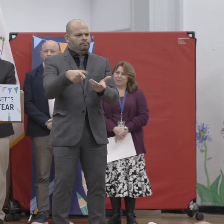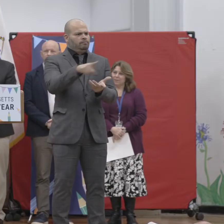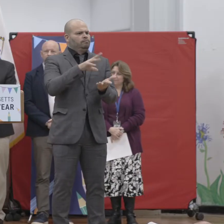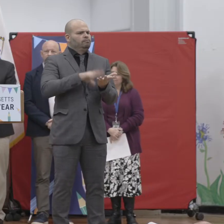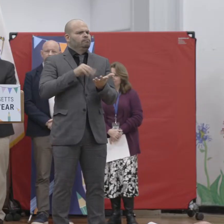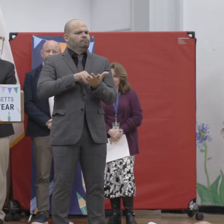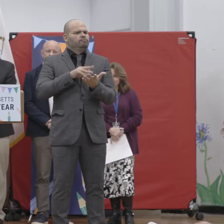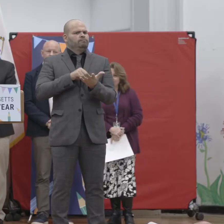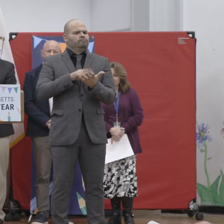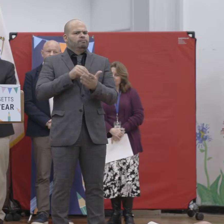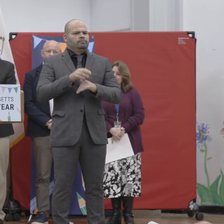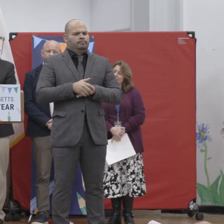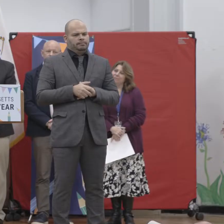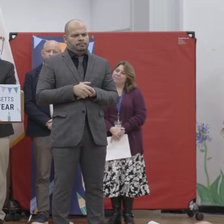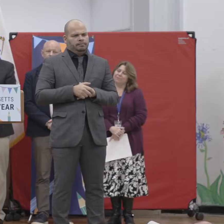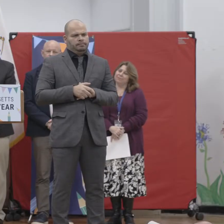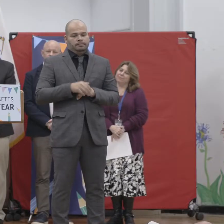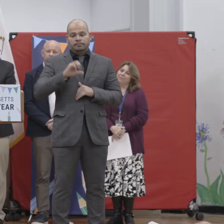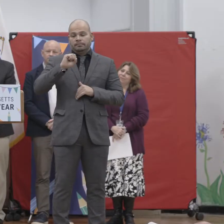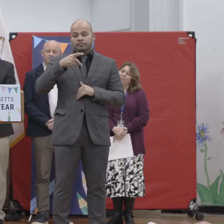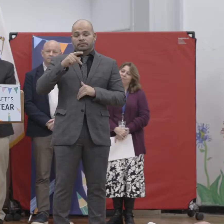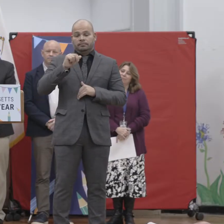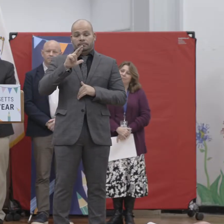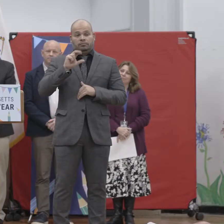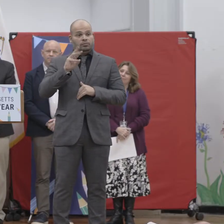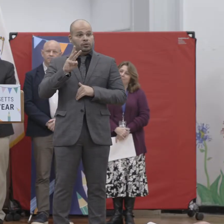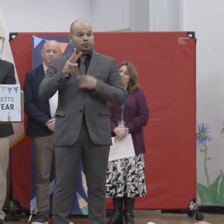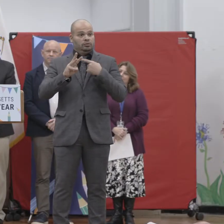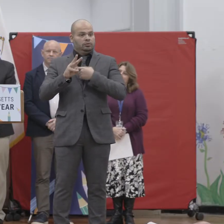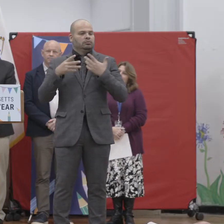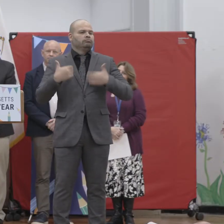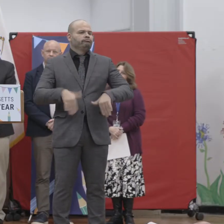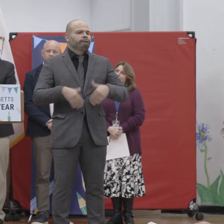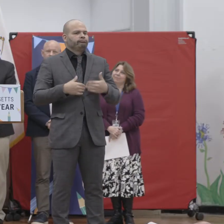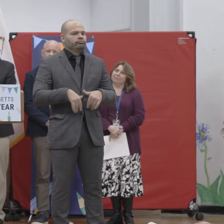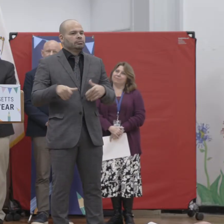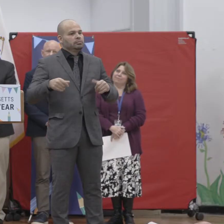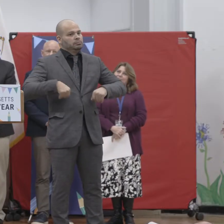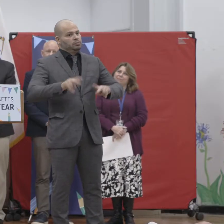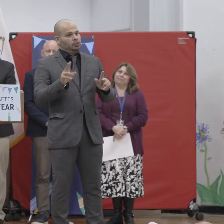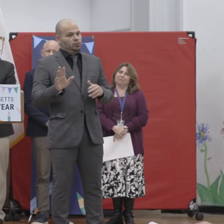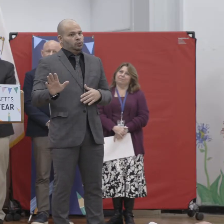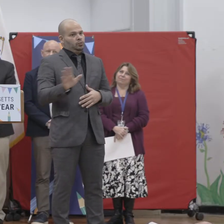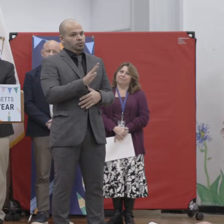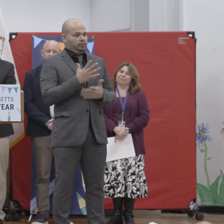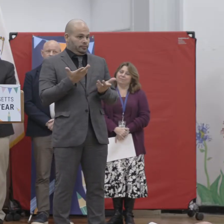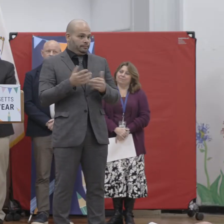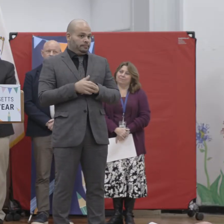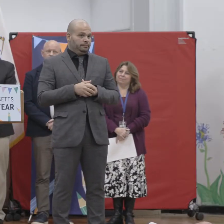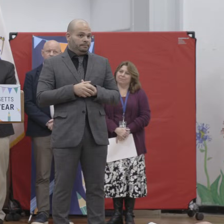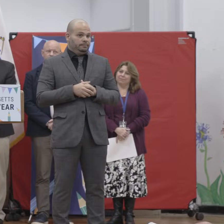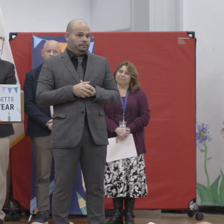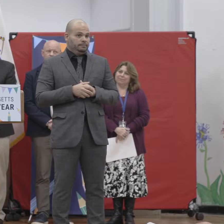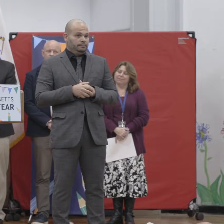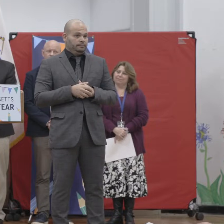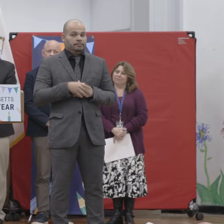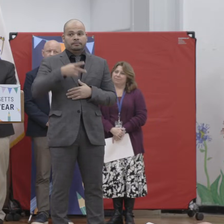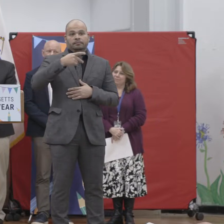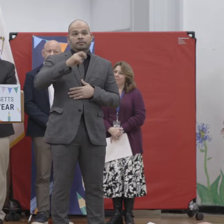been really creating incredible opportunities within her classroom, within the Perry School, and out in the